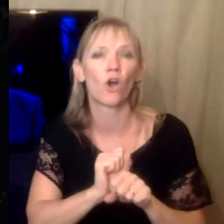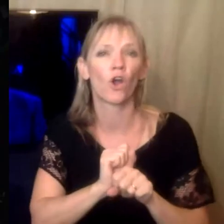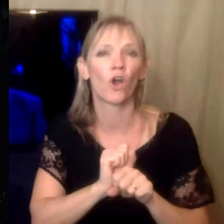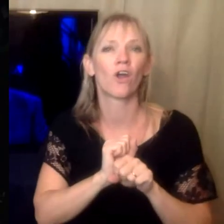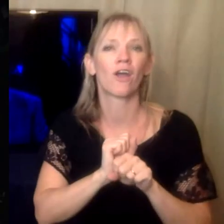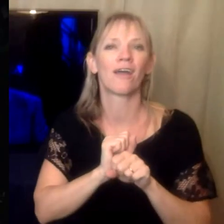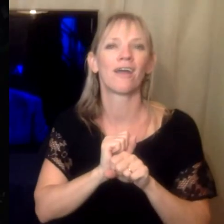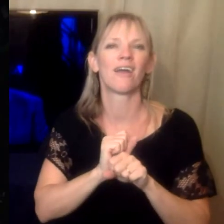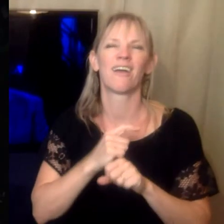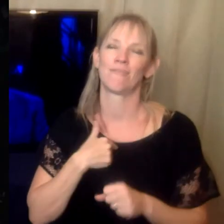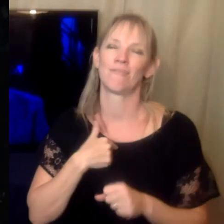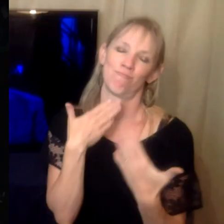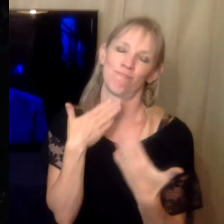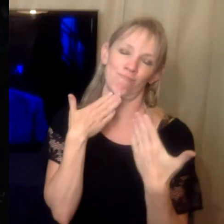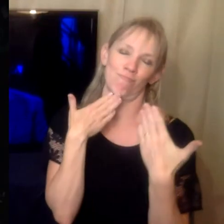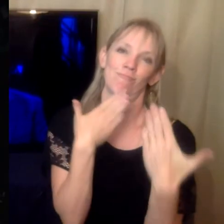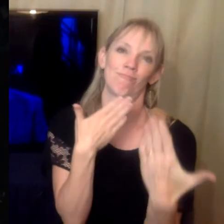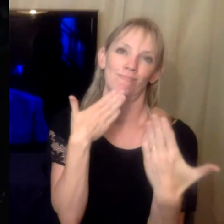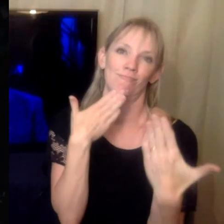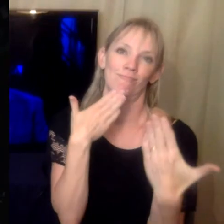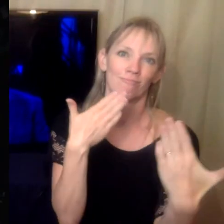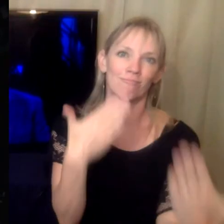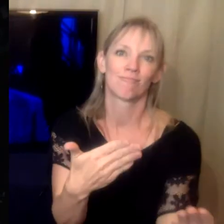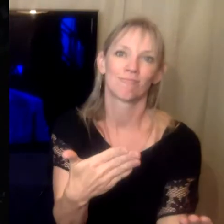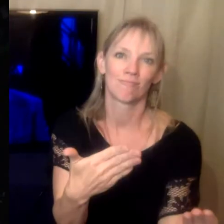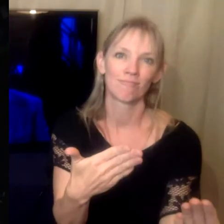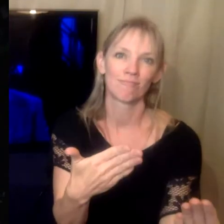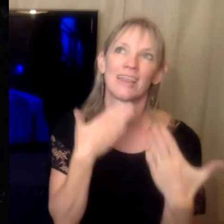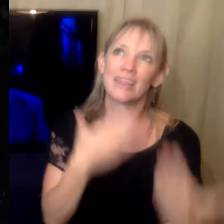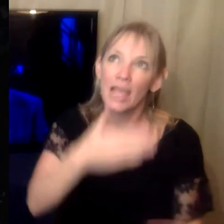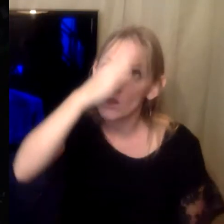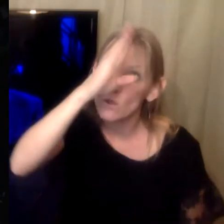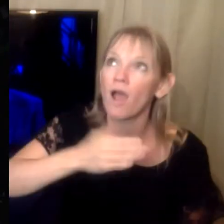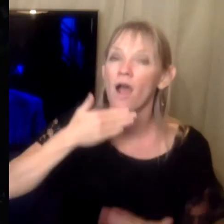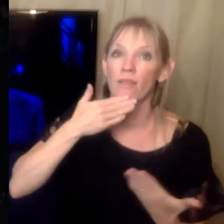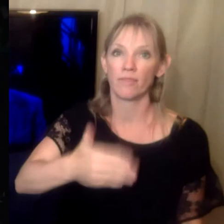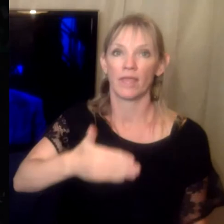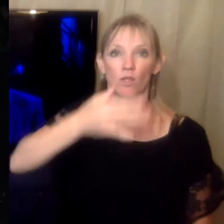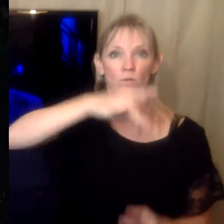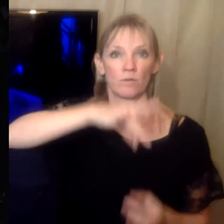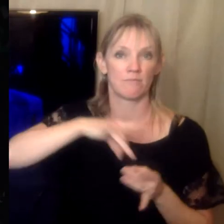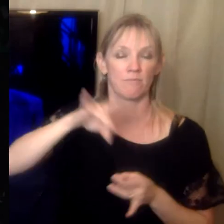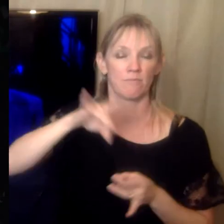I give great, great thanks. Thank you, God. Thank you, Spirit.